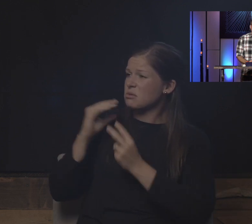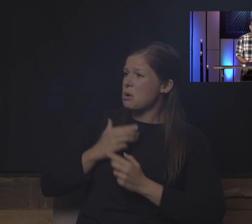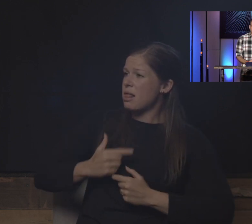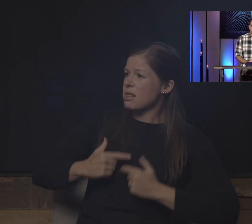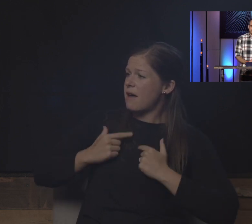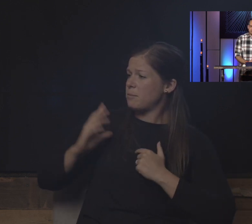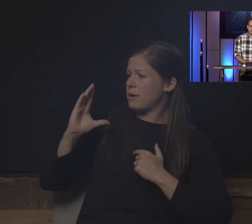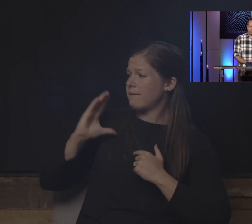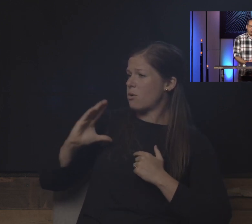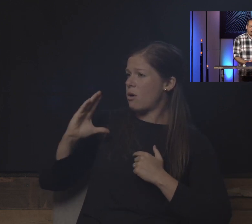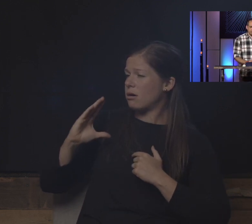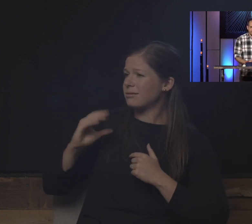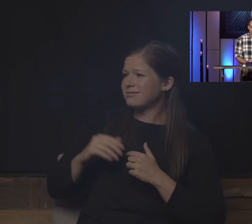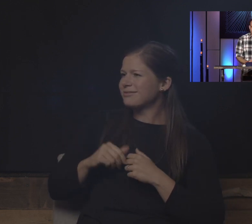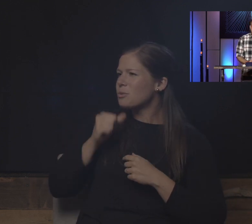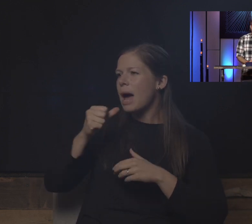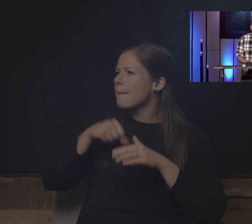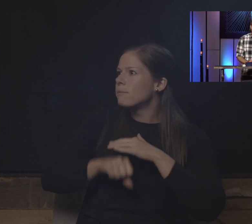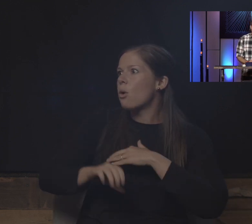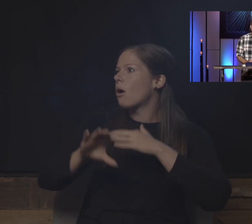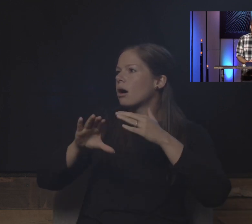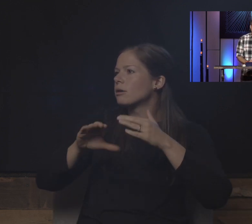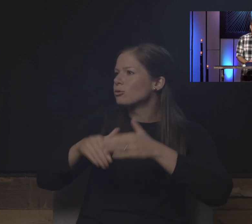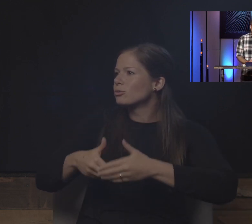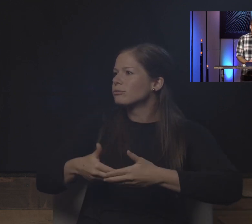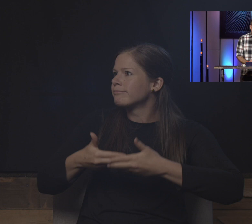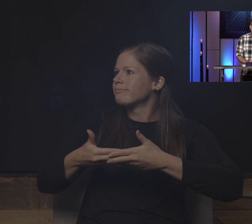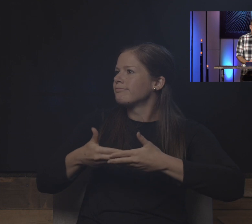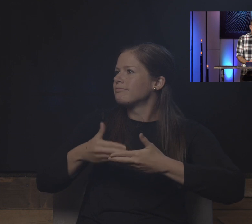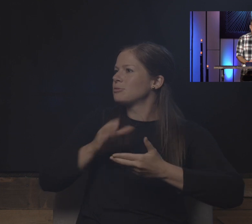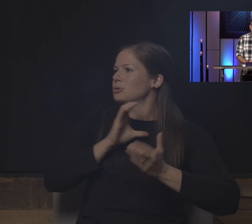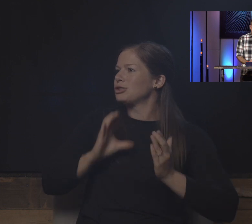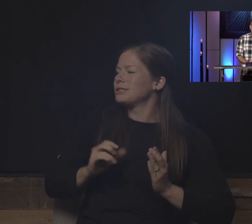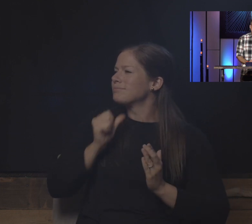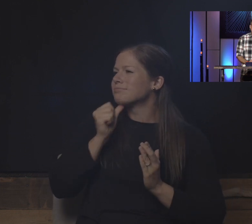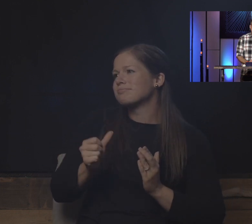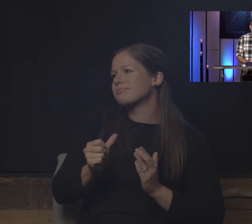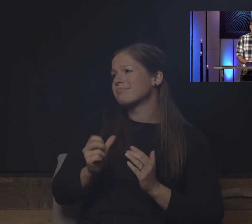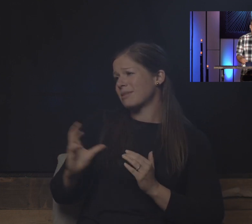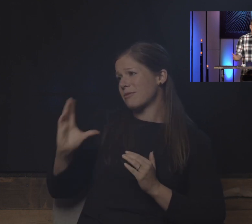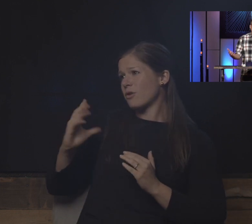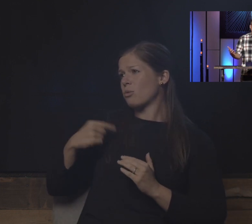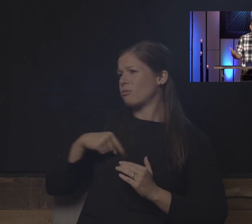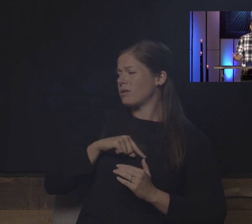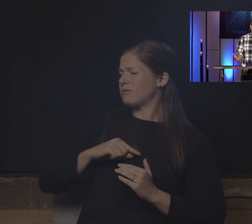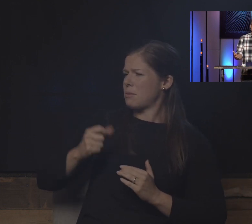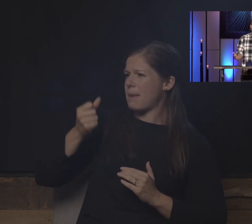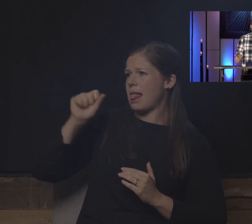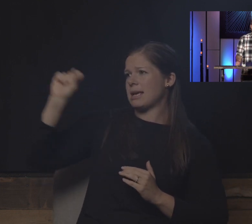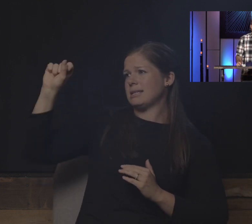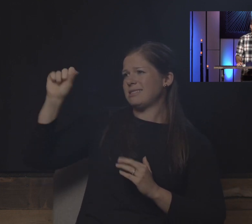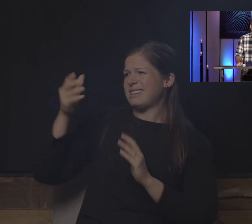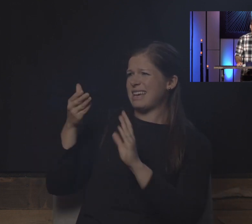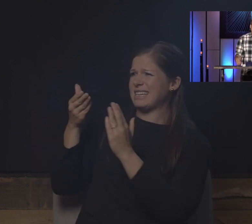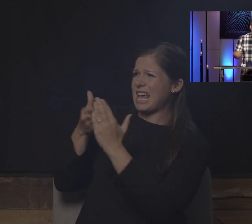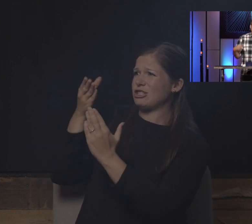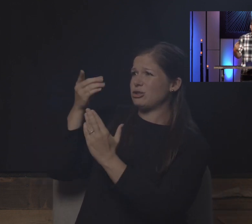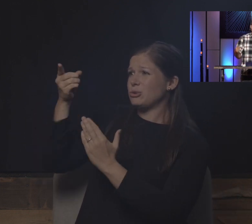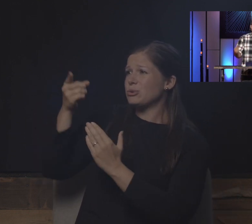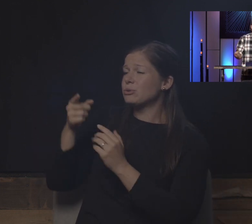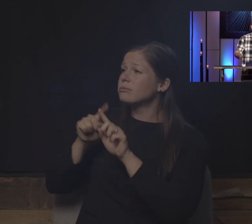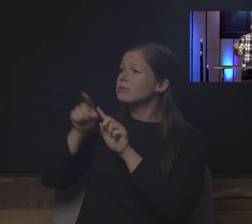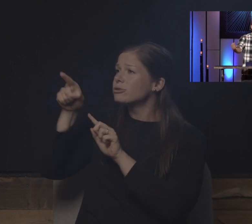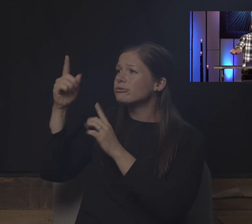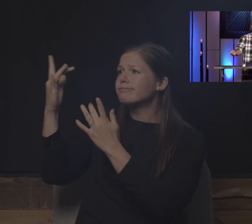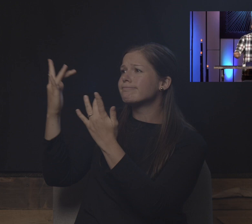We were all non-Christians. We were all rebellious against you. and yet you showed us mercy and grace. And you